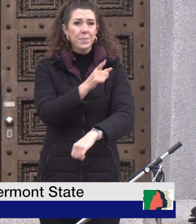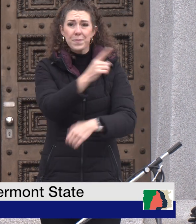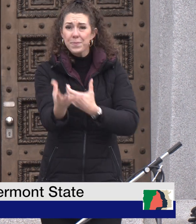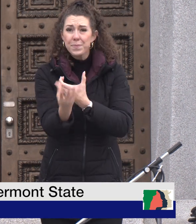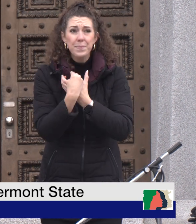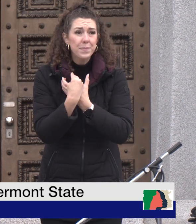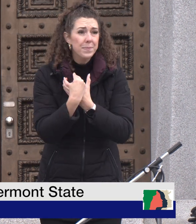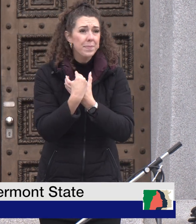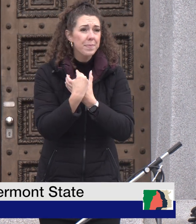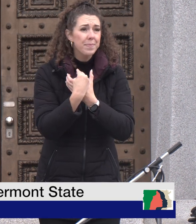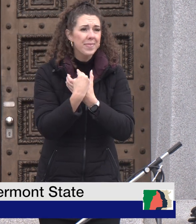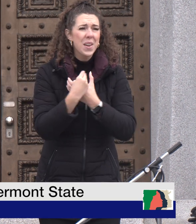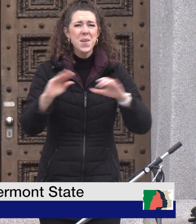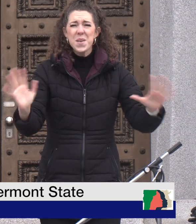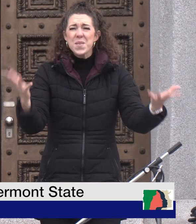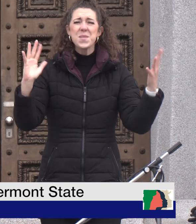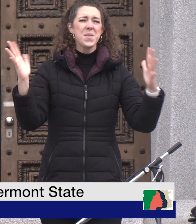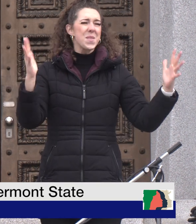me?